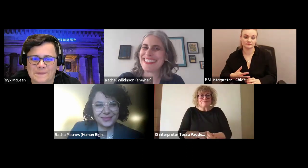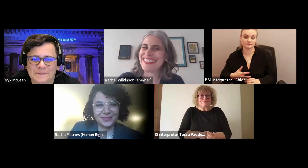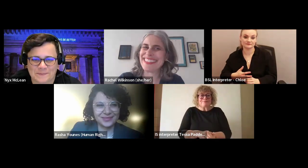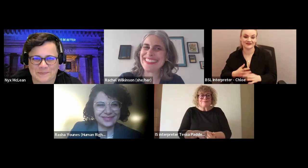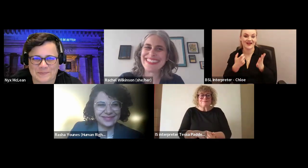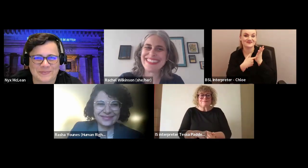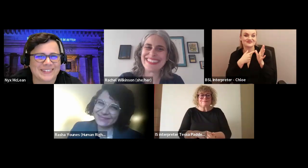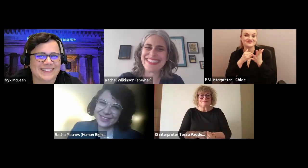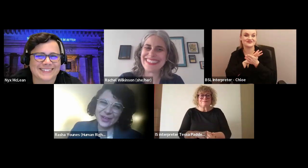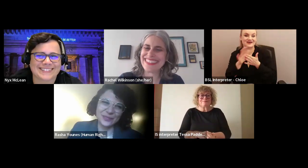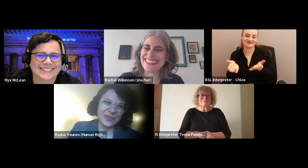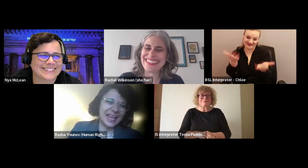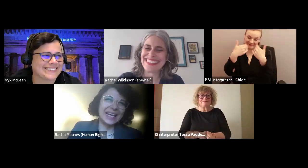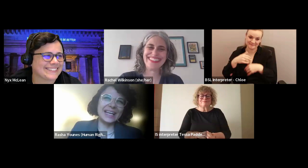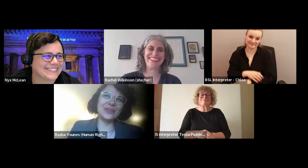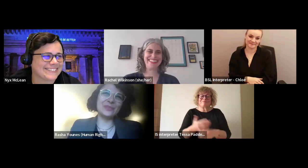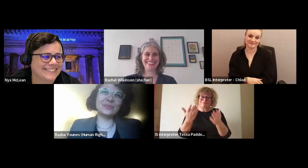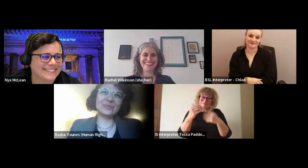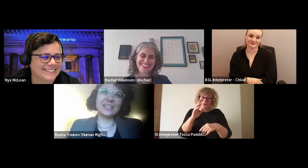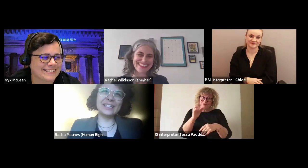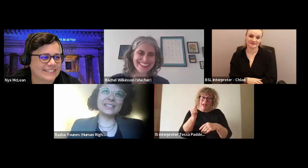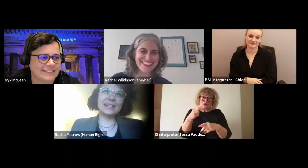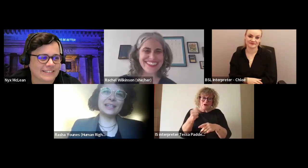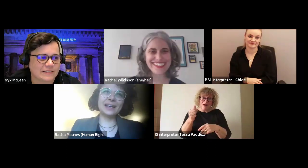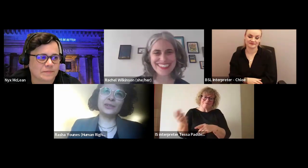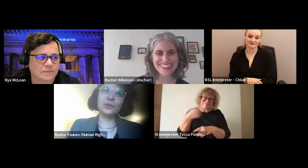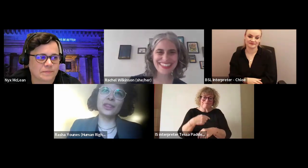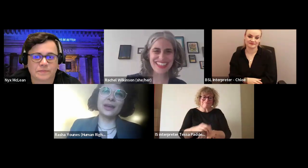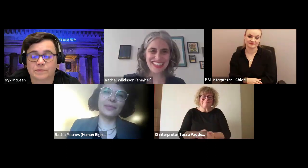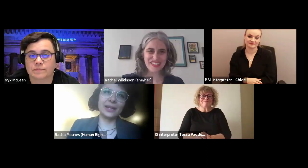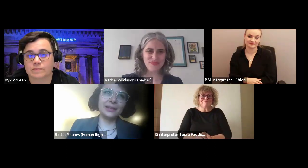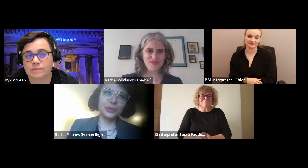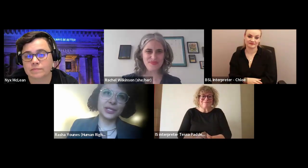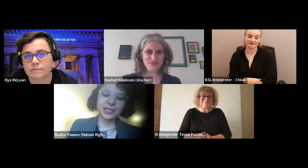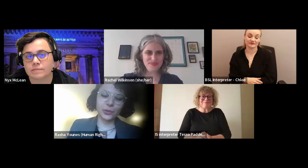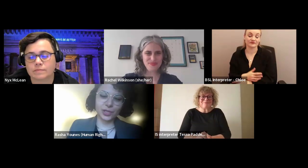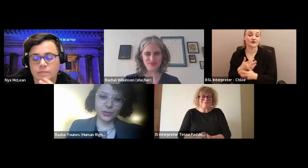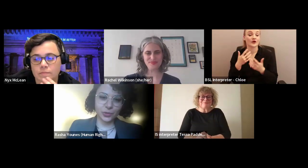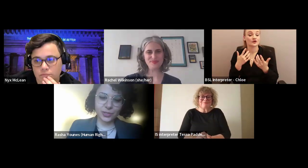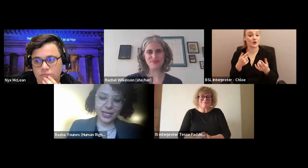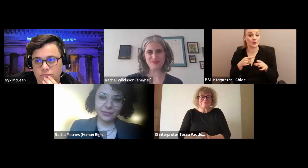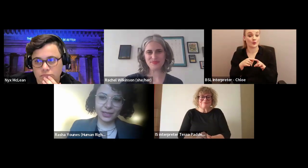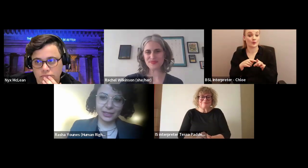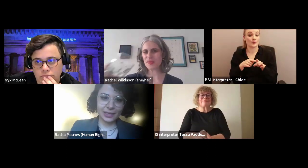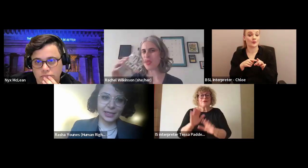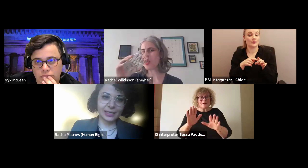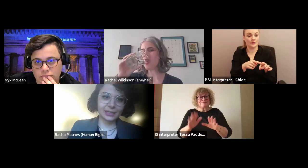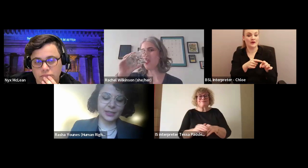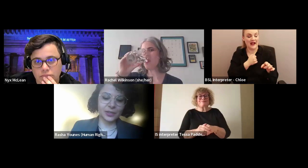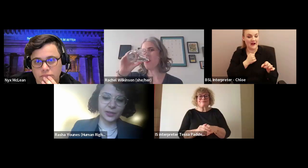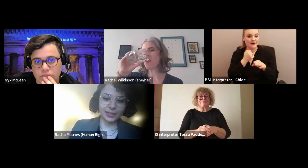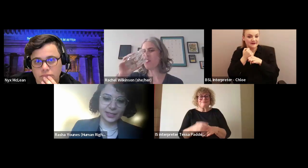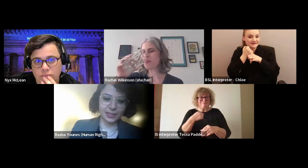Rasha. Okay. In line with the campaign, with the Secure Our Socials campaign, and